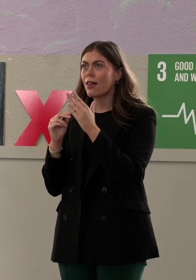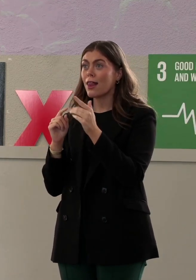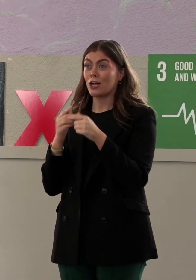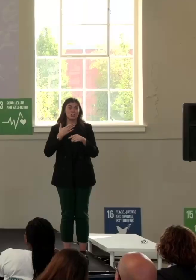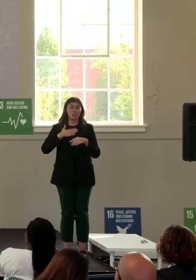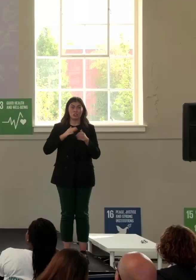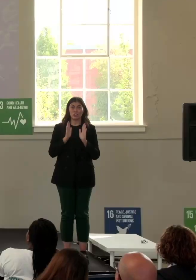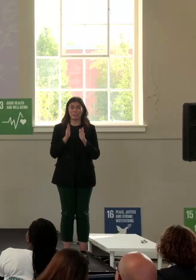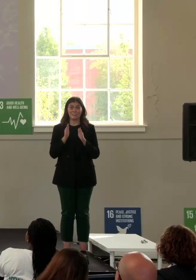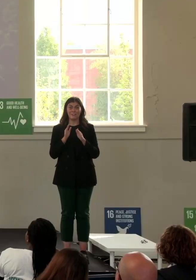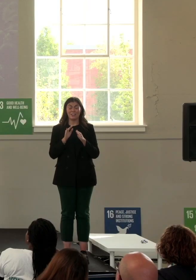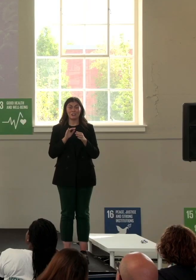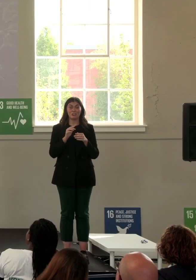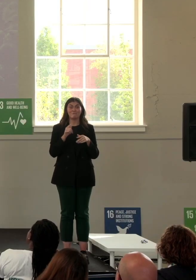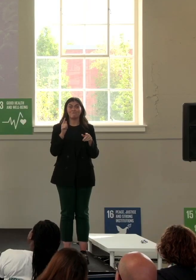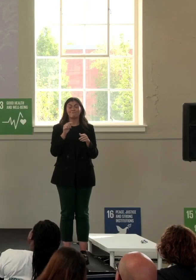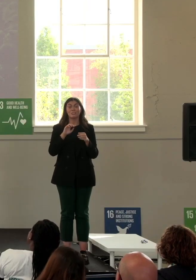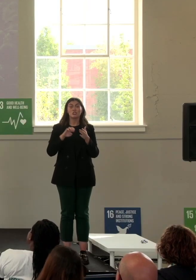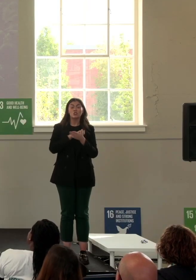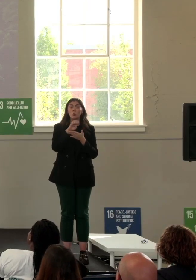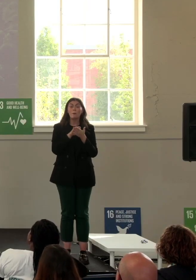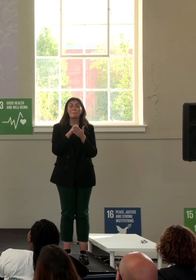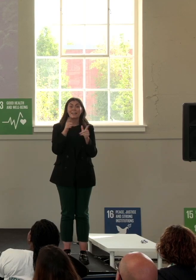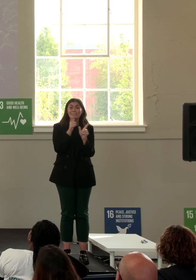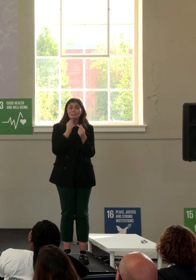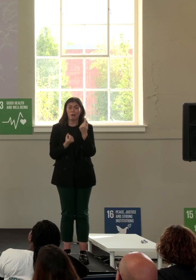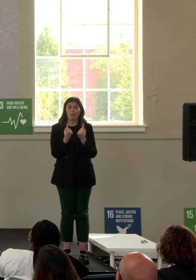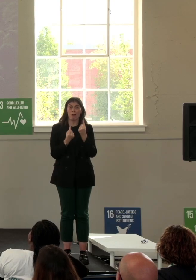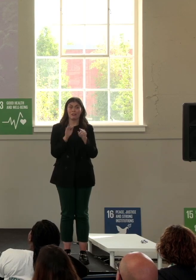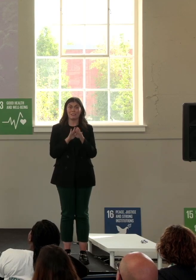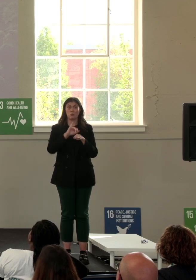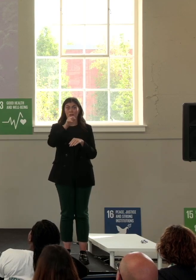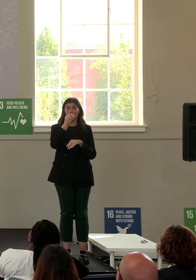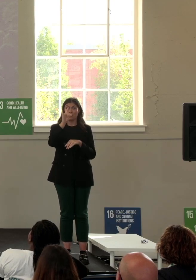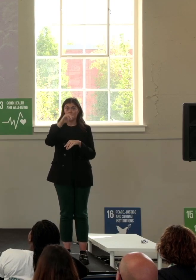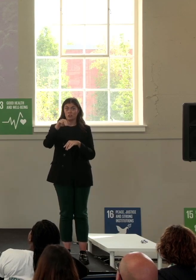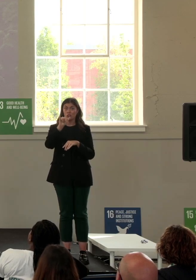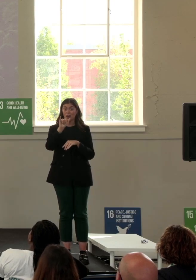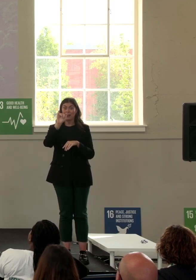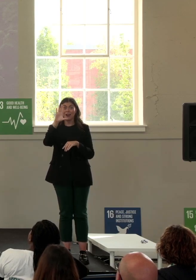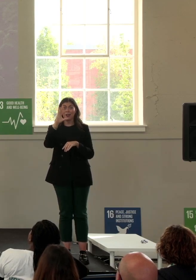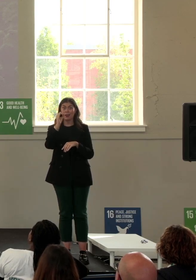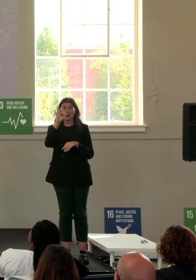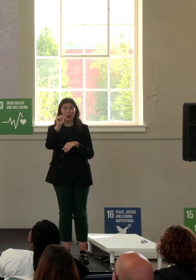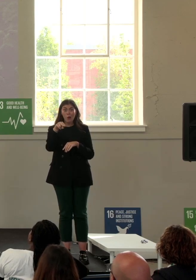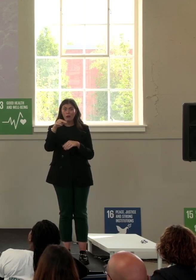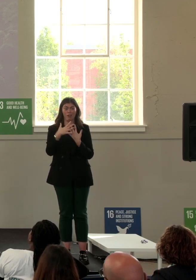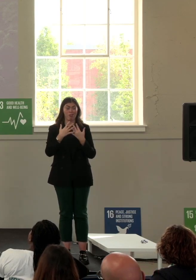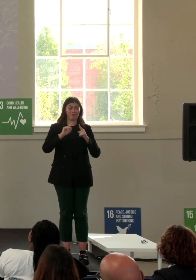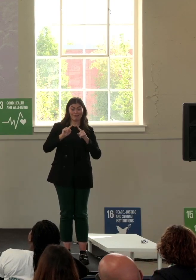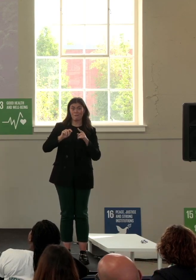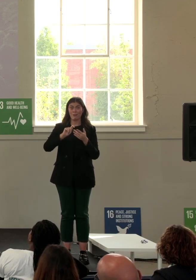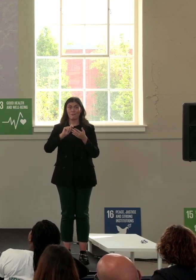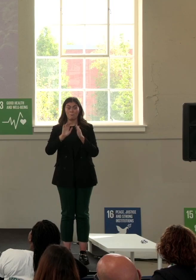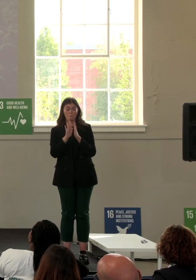Contrast with Johnny Logan, Linda Mark, all of these people. U Magazine, Image Magazine, It Magazine. You mentioned it. I